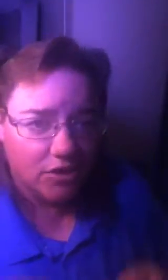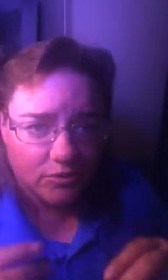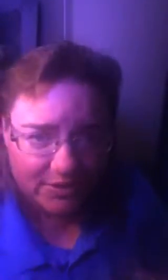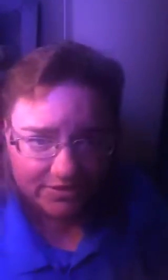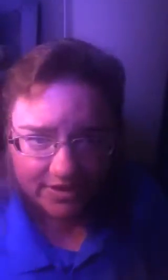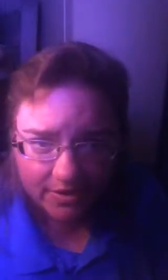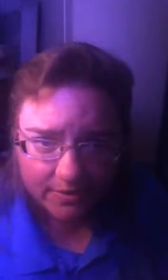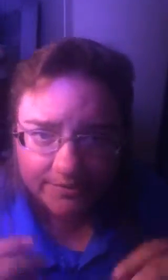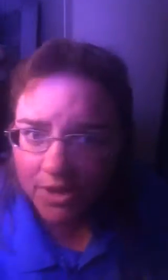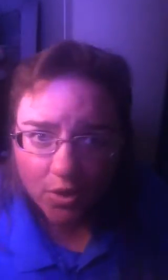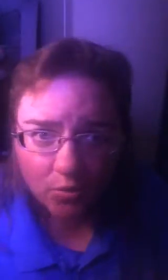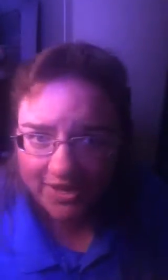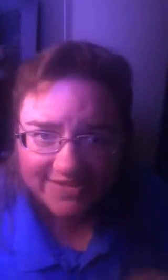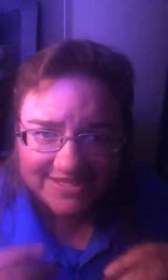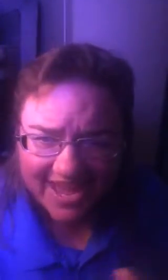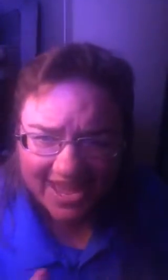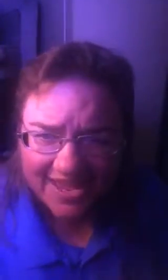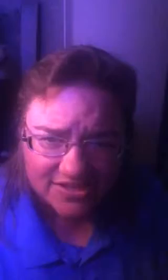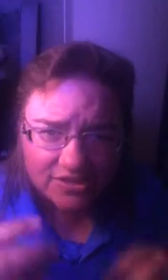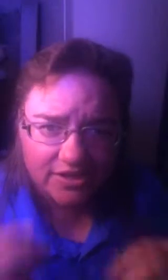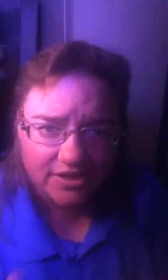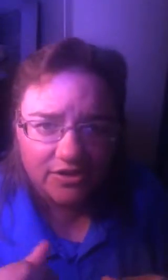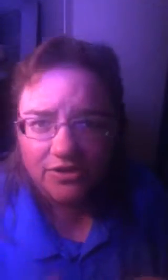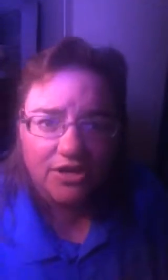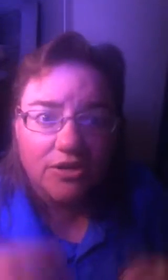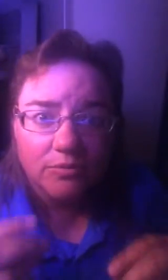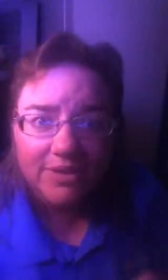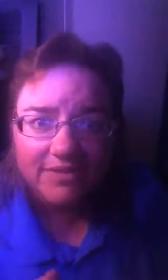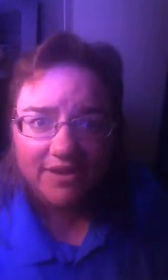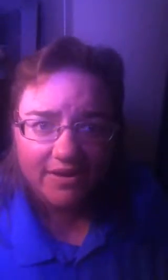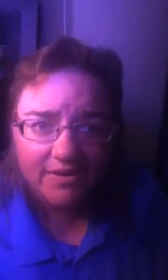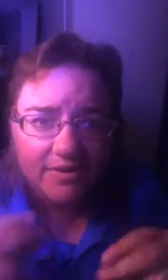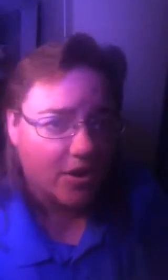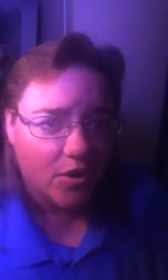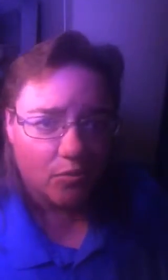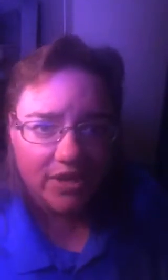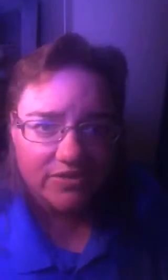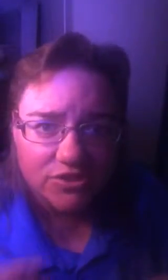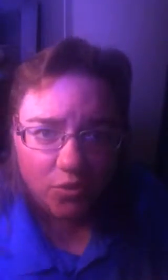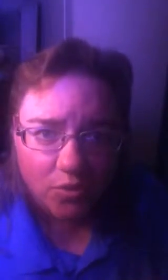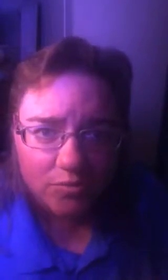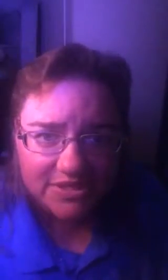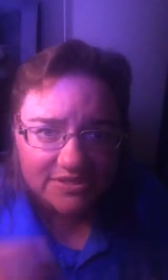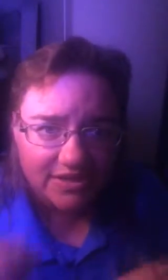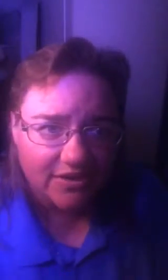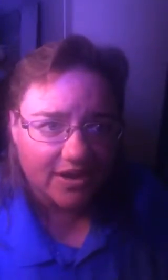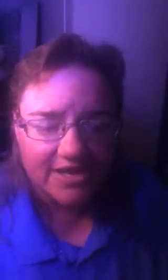He'll be there when the sky is clear. He'll be there when the storm is near. I